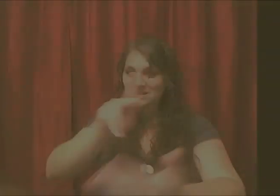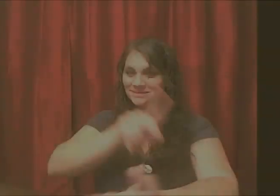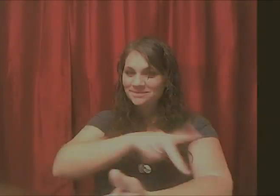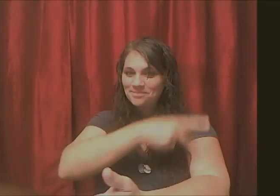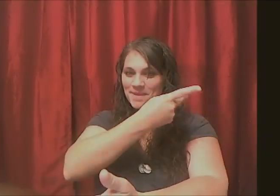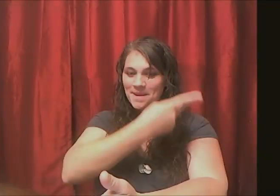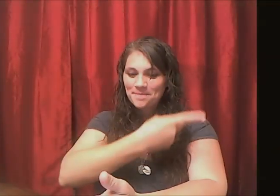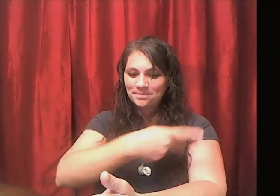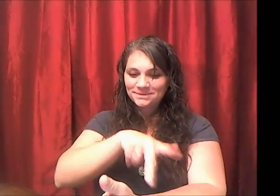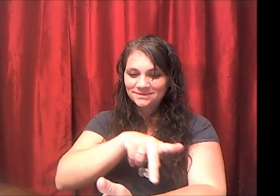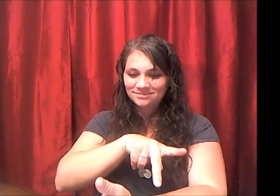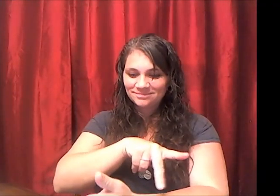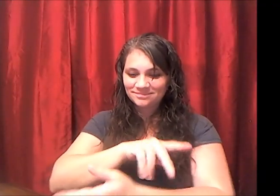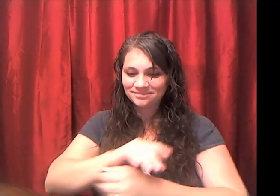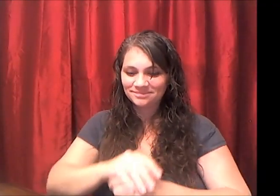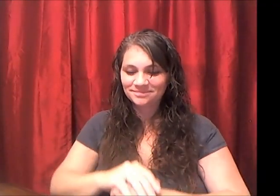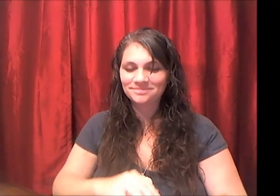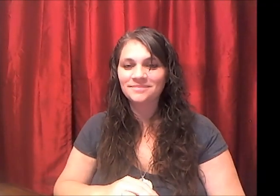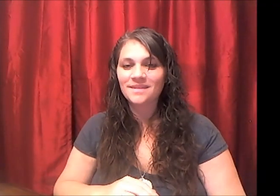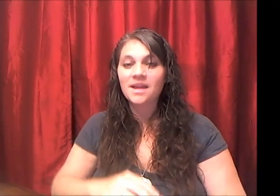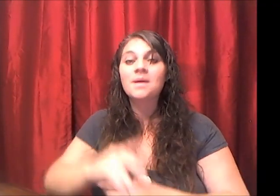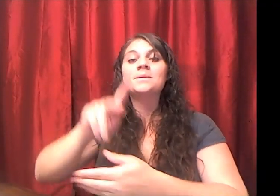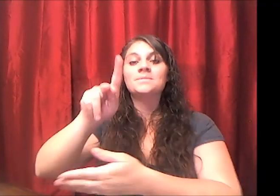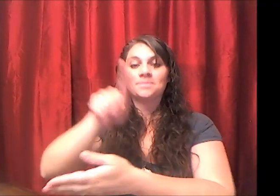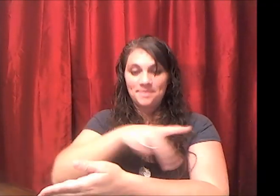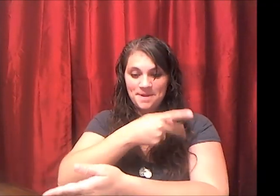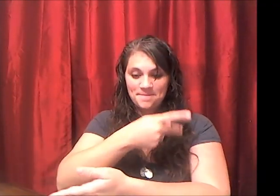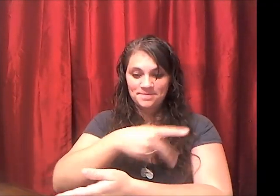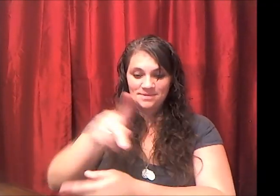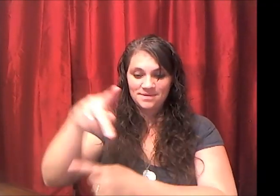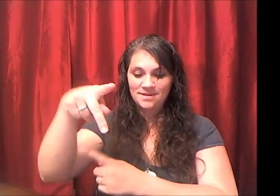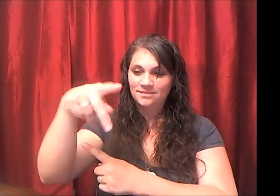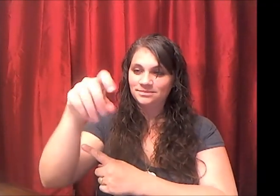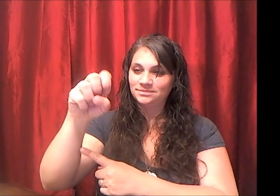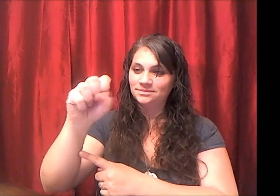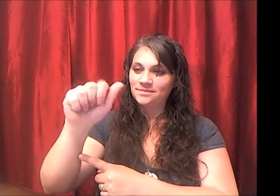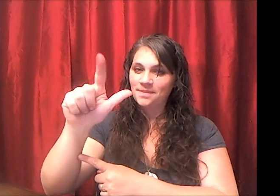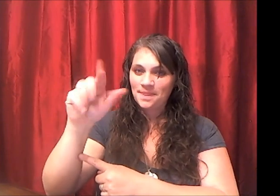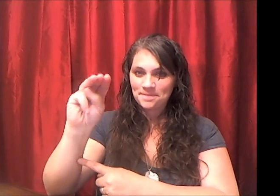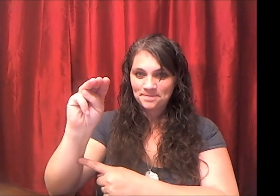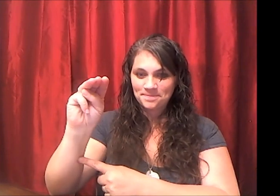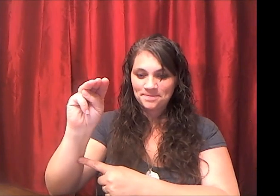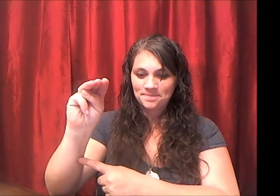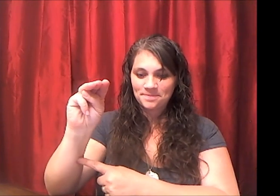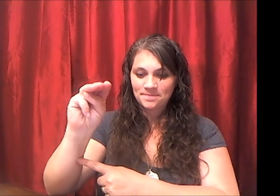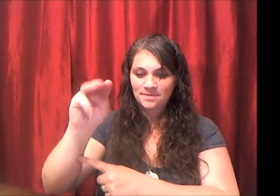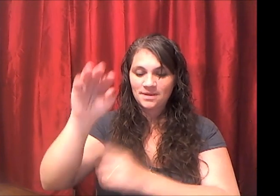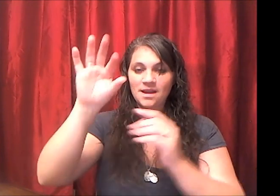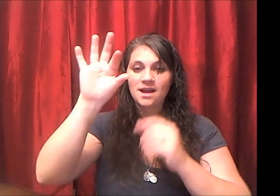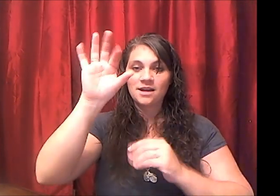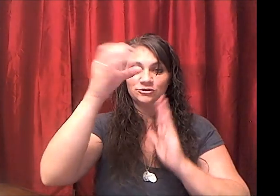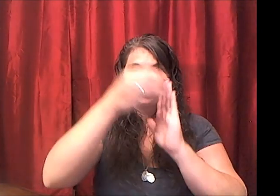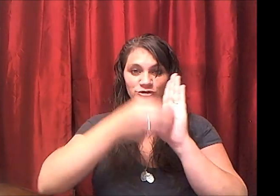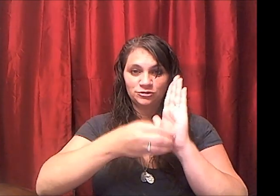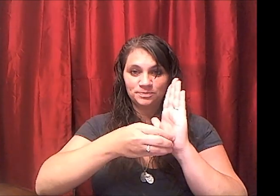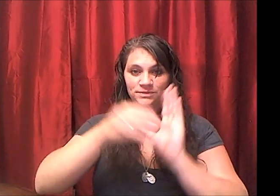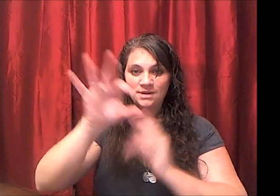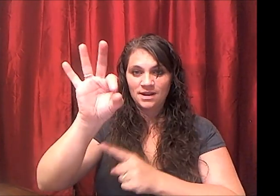can then choose two chilies on the trays, like our classic bacon burger, or our famous slow smoked baby back ribs. Chili's $20